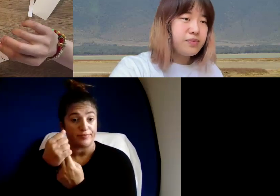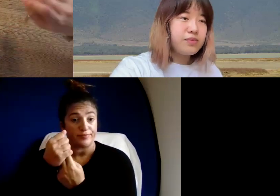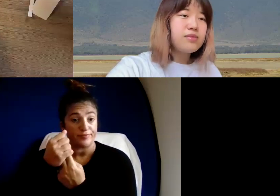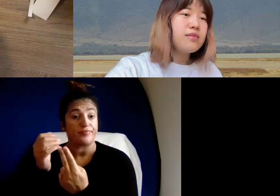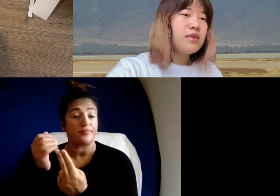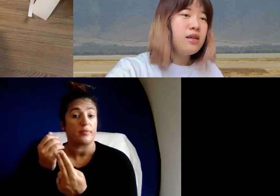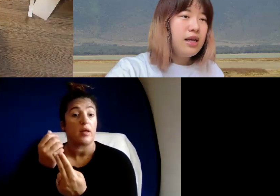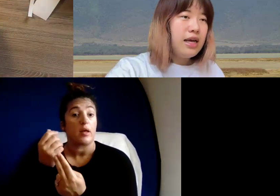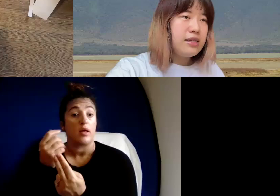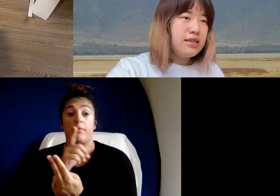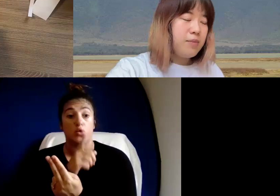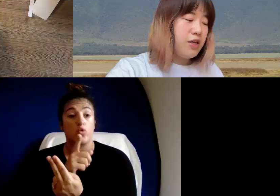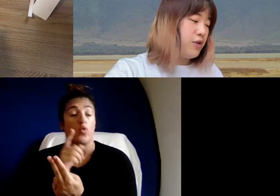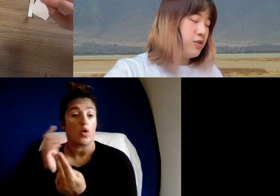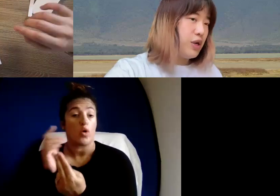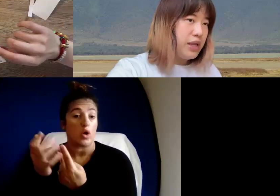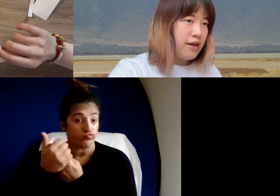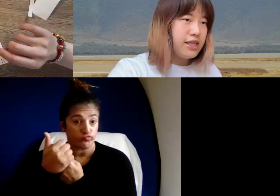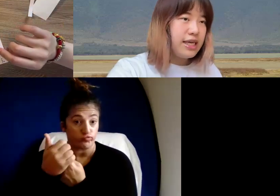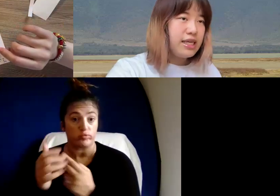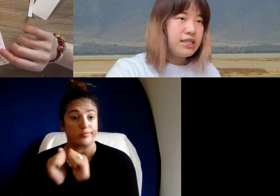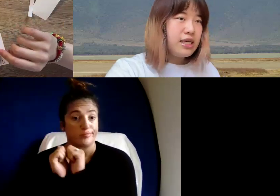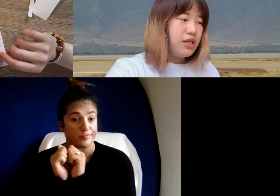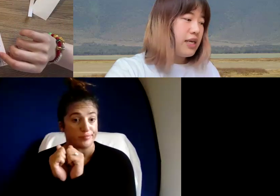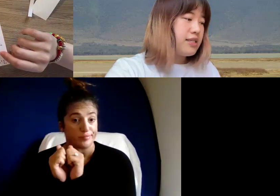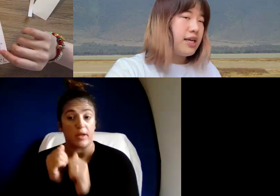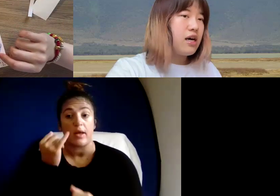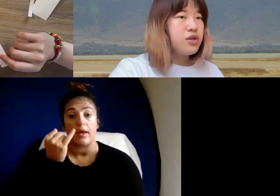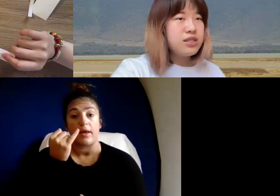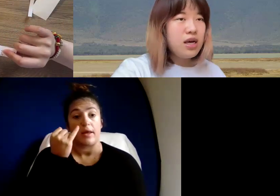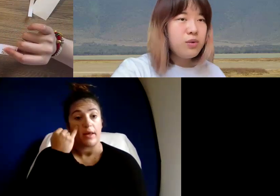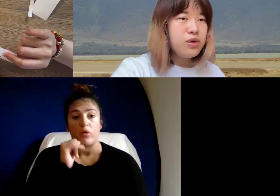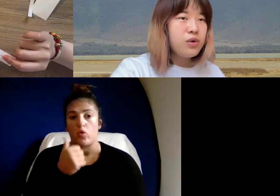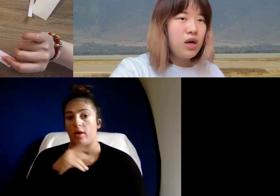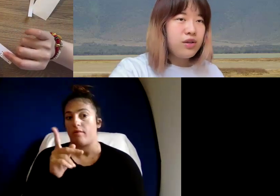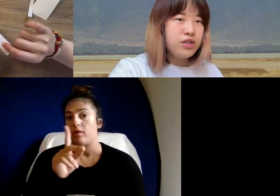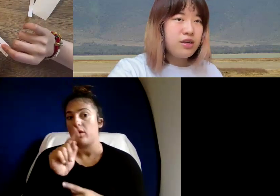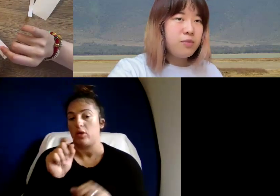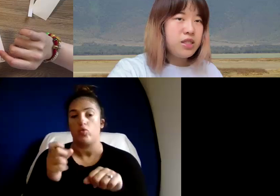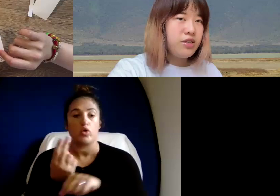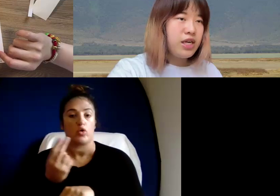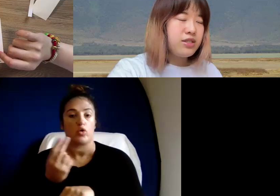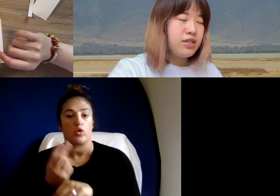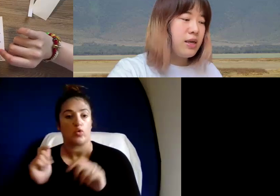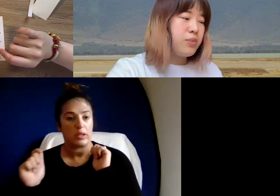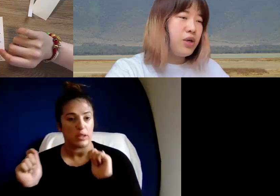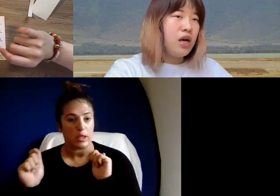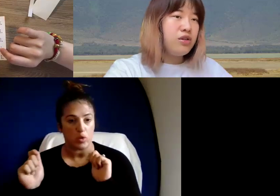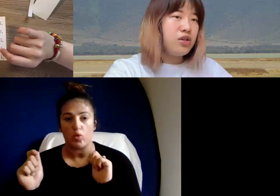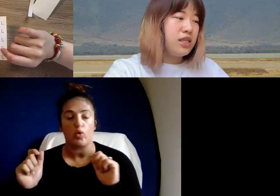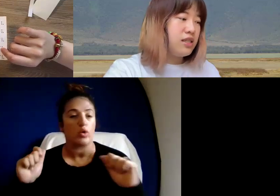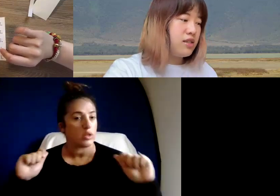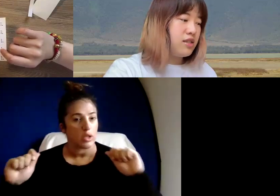time. And if you don't have the kit, you can take out your towel or other soft materials you can